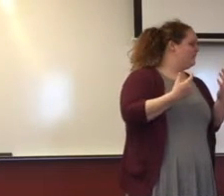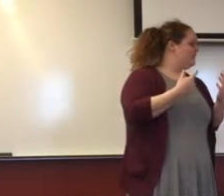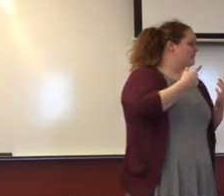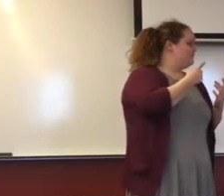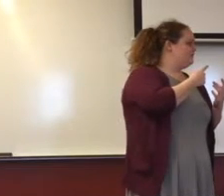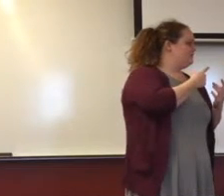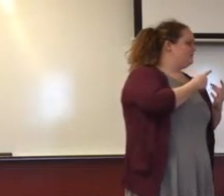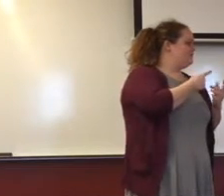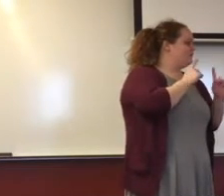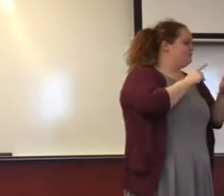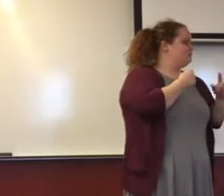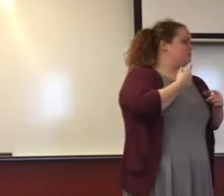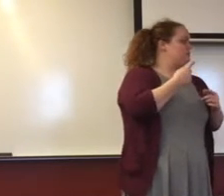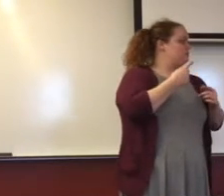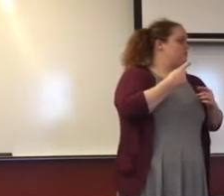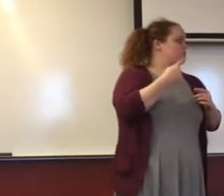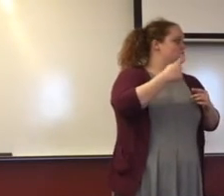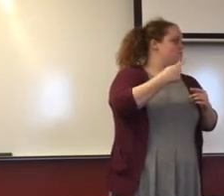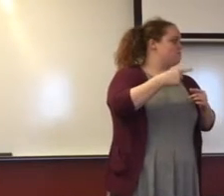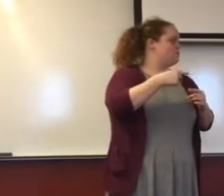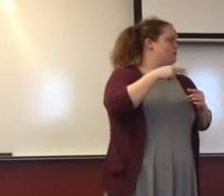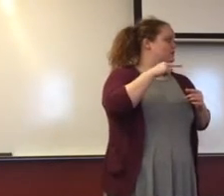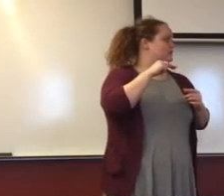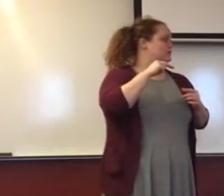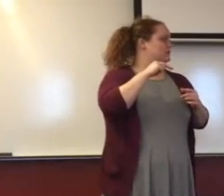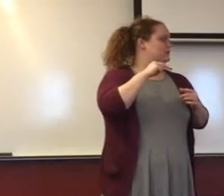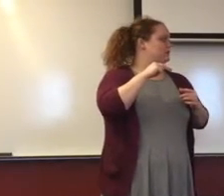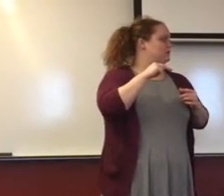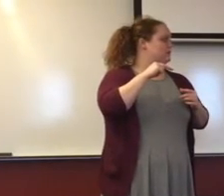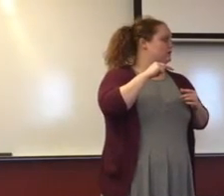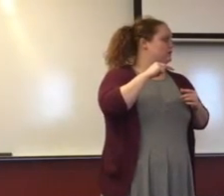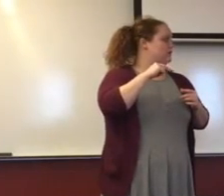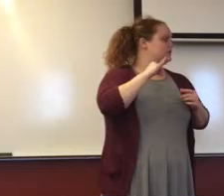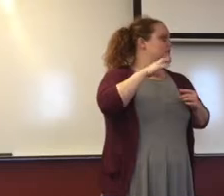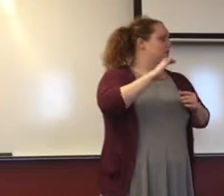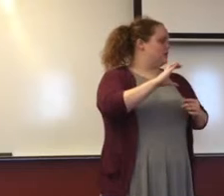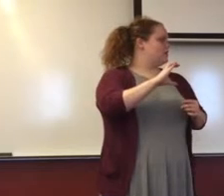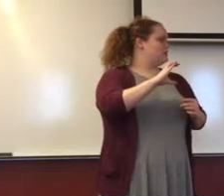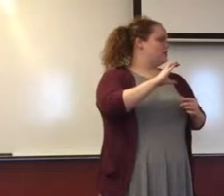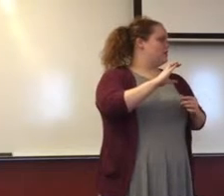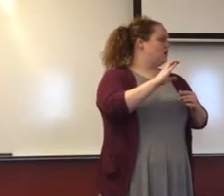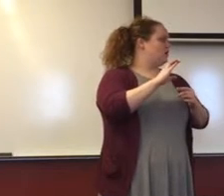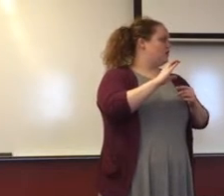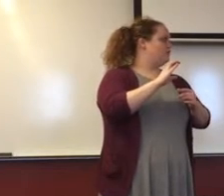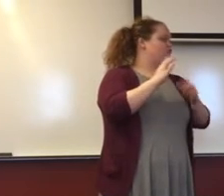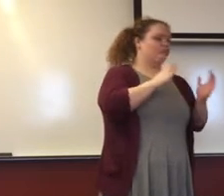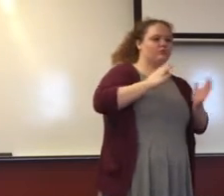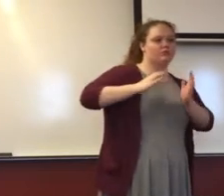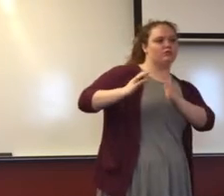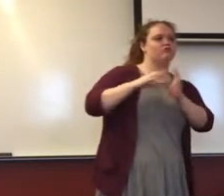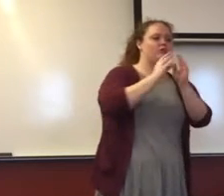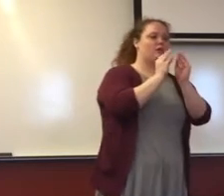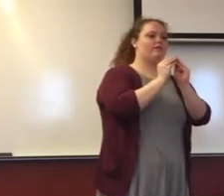conference. That was really cool. What? Ooh, that'd be The Purple Knit, like, preparation conference. Mm. Yeah, that Purple provided. It was